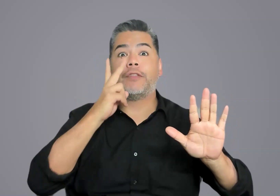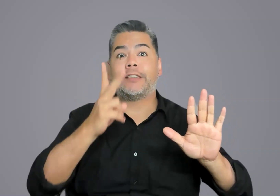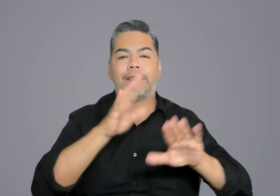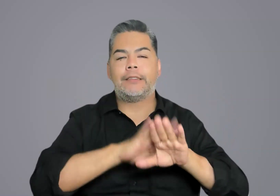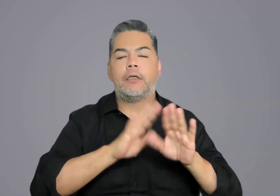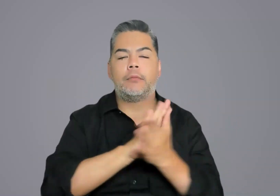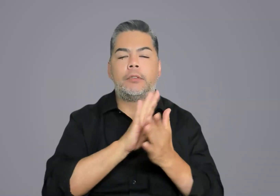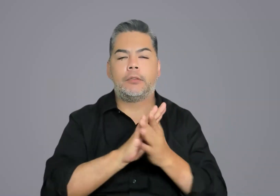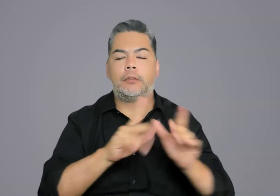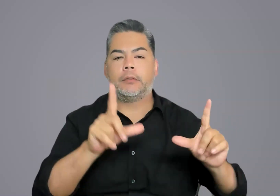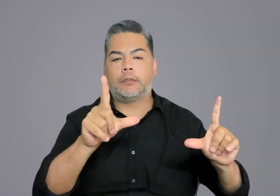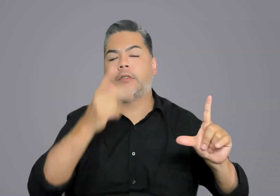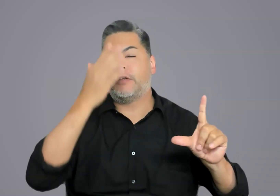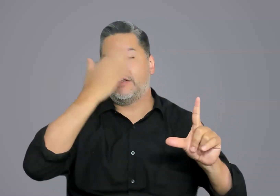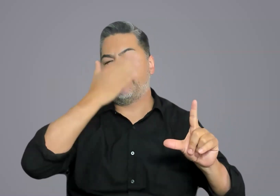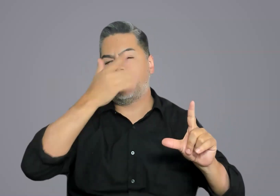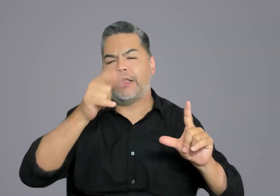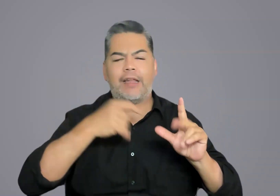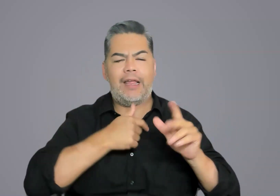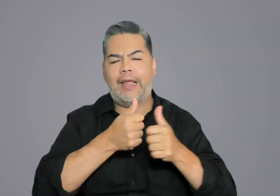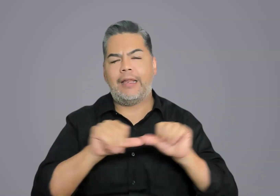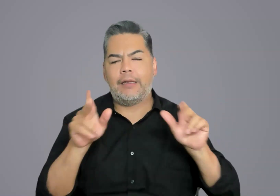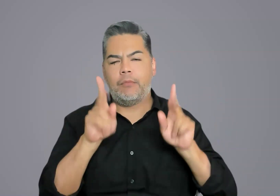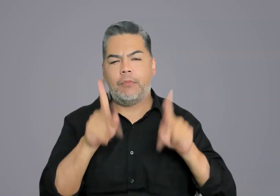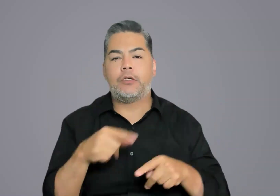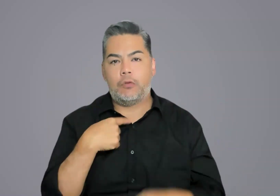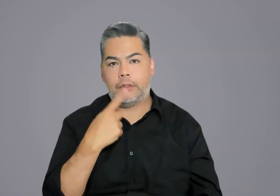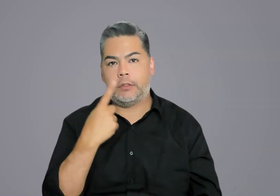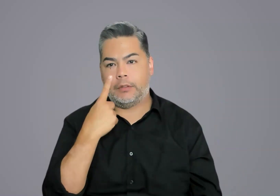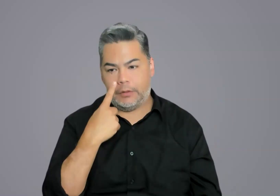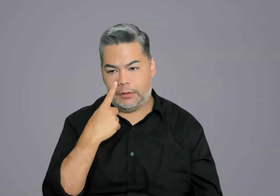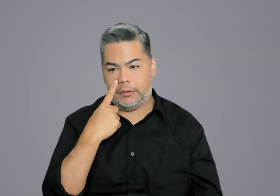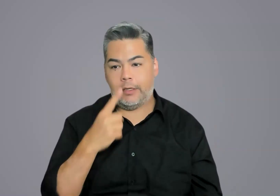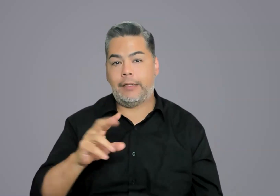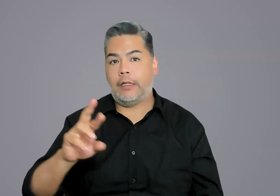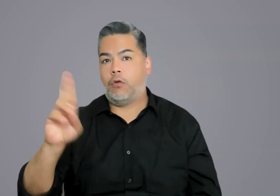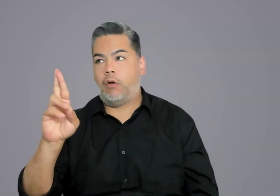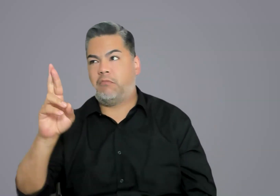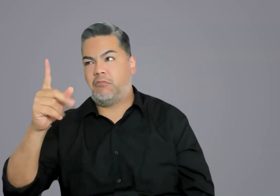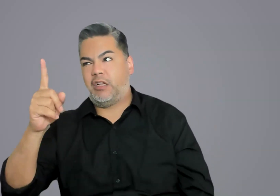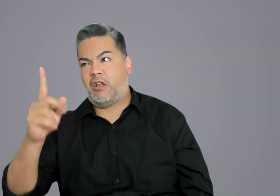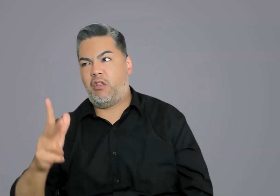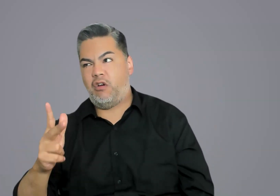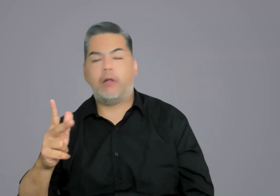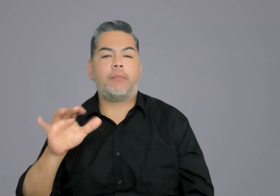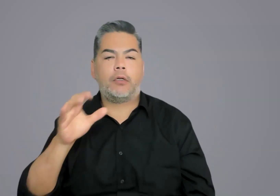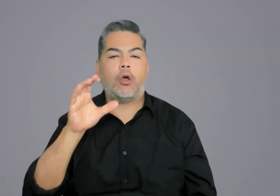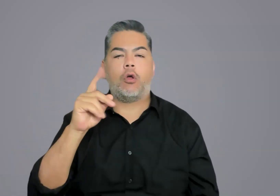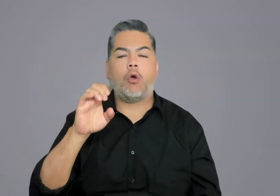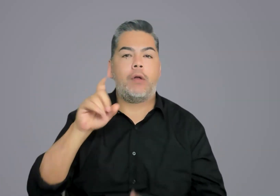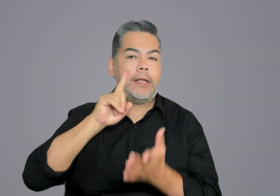regular front end that any visitor would see. And the right half to a third is the code inspector view.